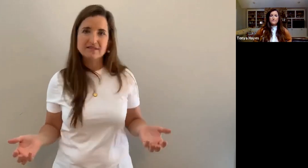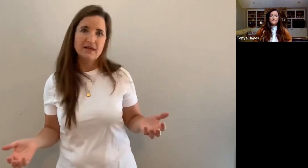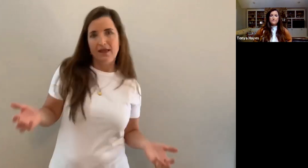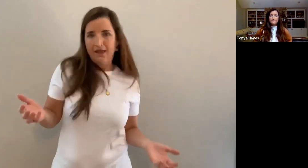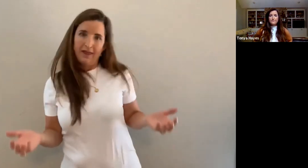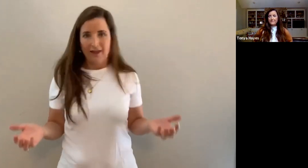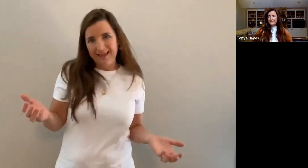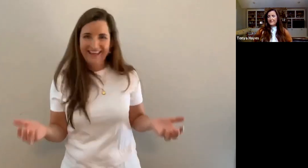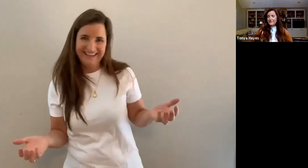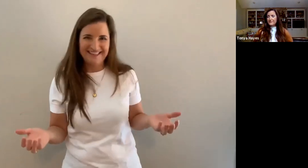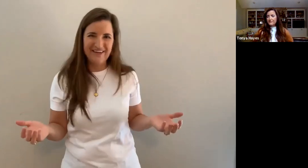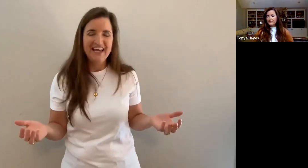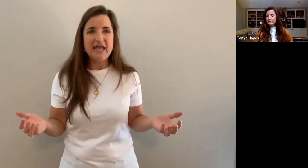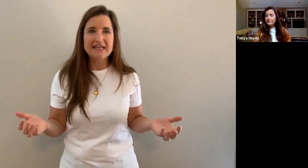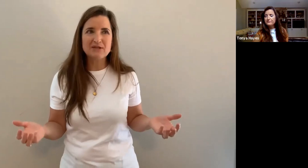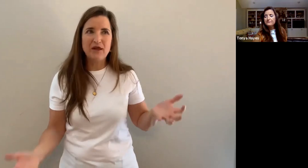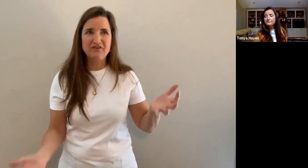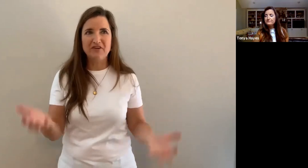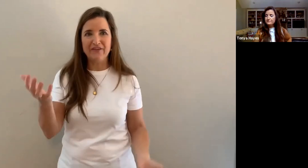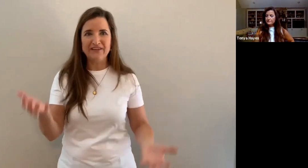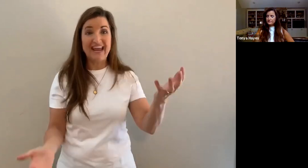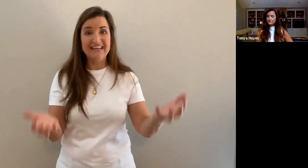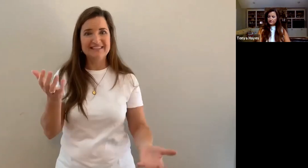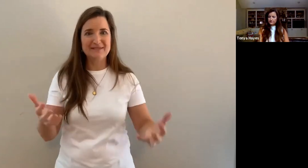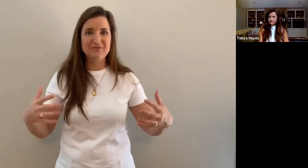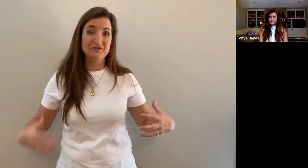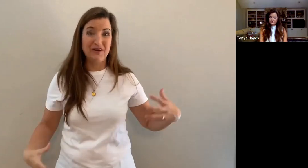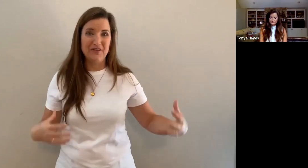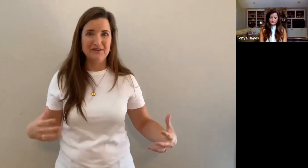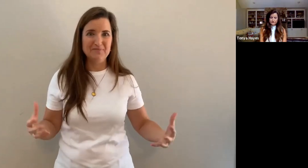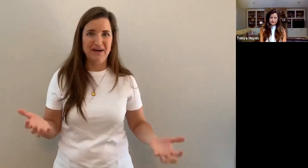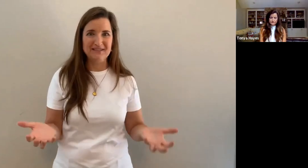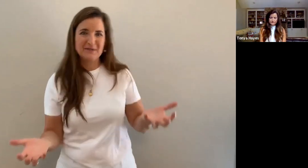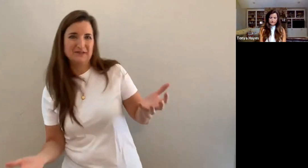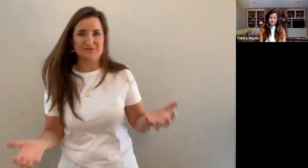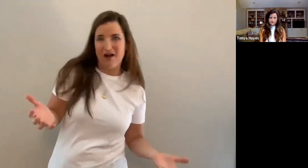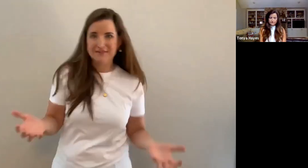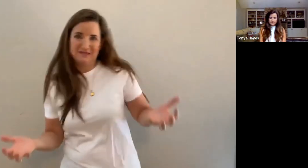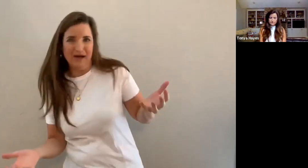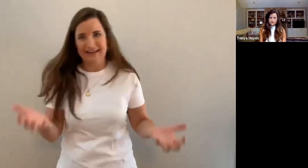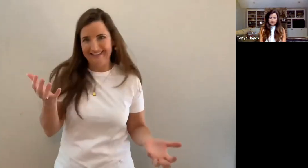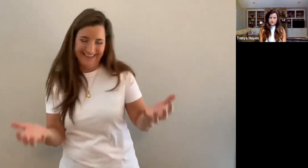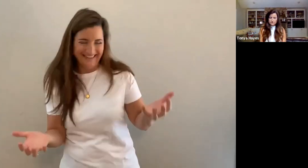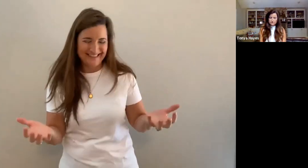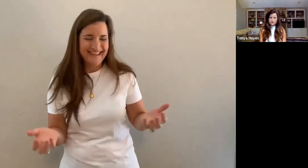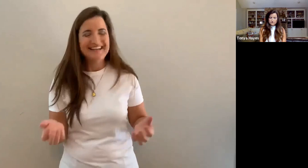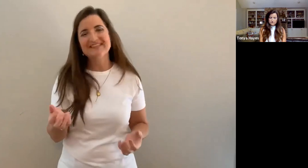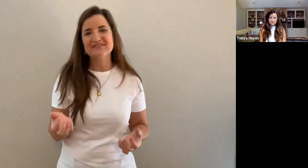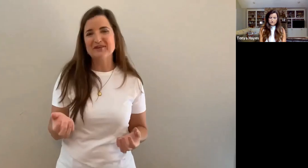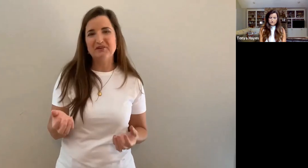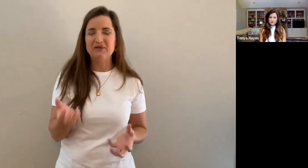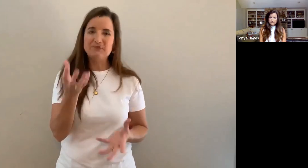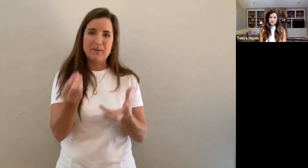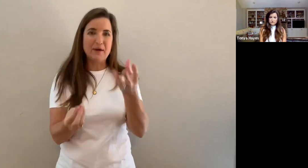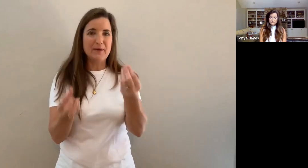goes like this. So he hasn't quite figured out that his hands can move other than his body. So he just rocks his body like this. So